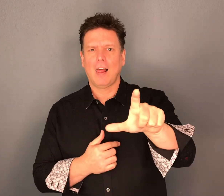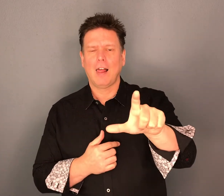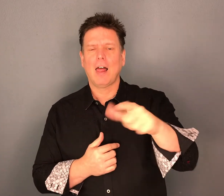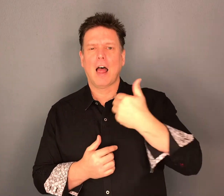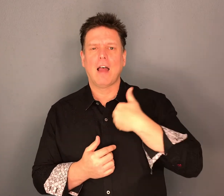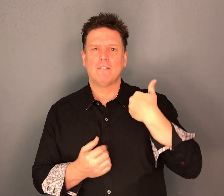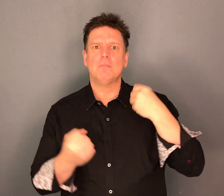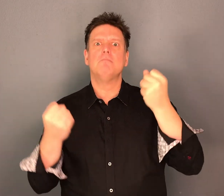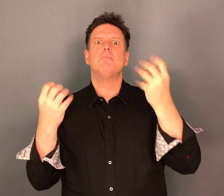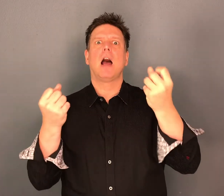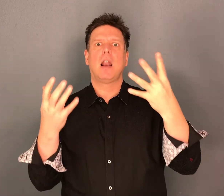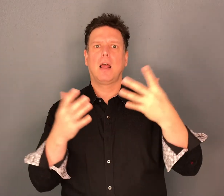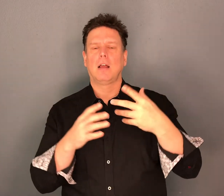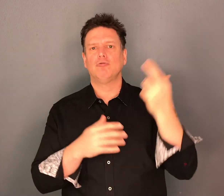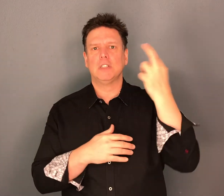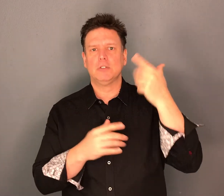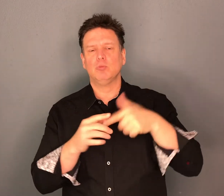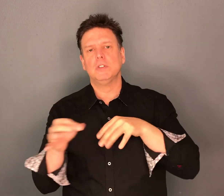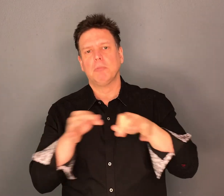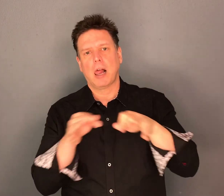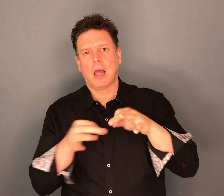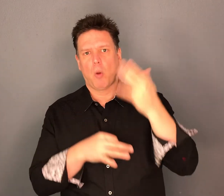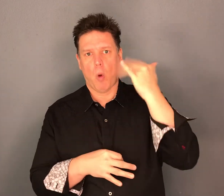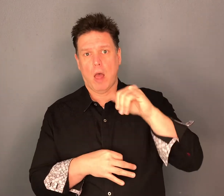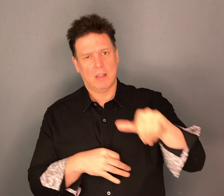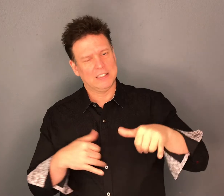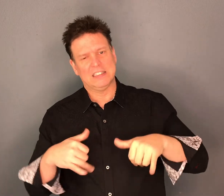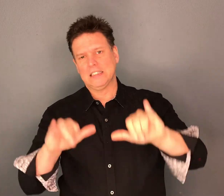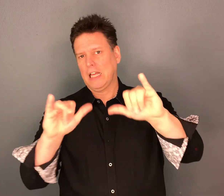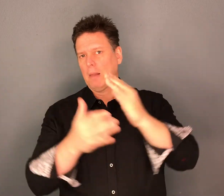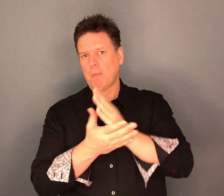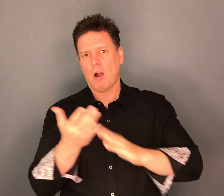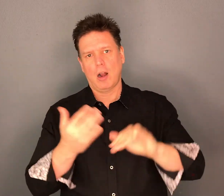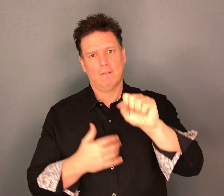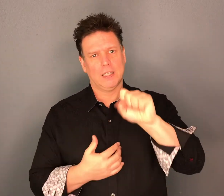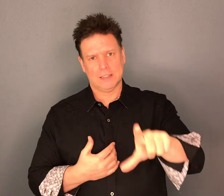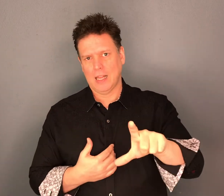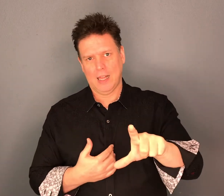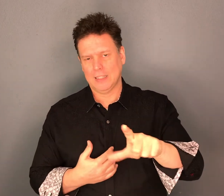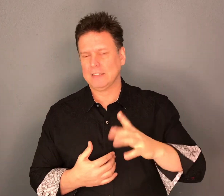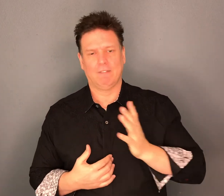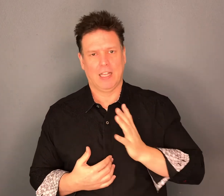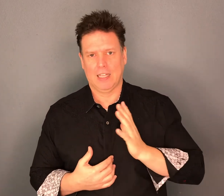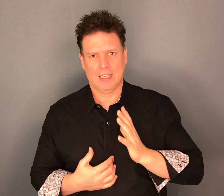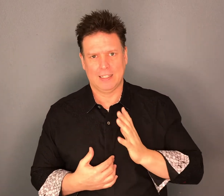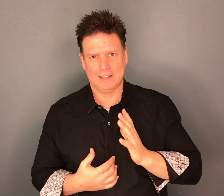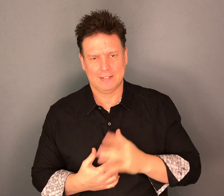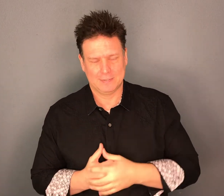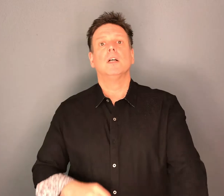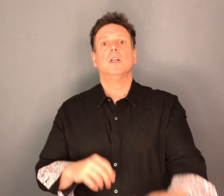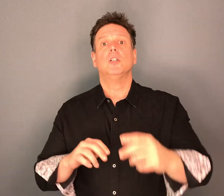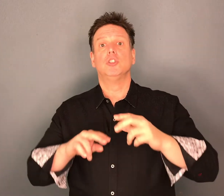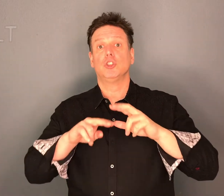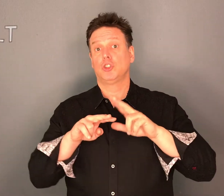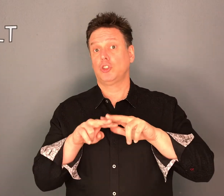part of ASL. And there are many reasons why that's true and why they're still part of ASL. It's fine.